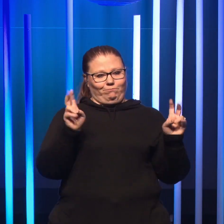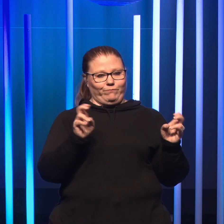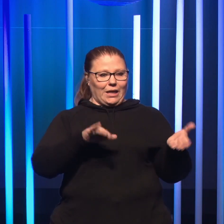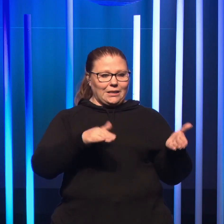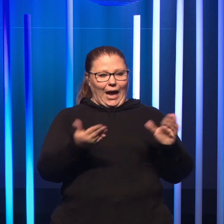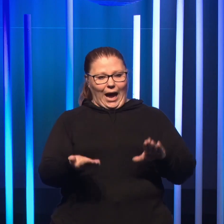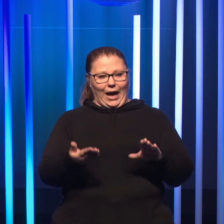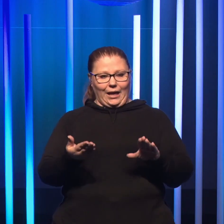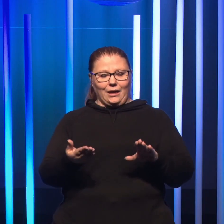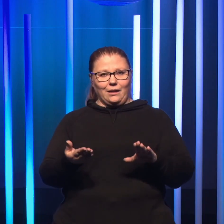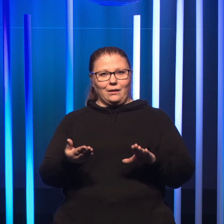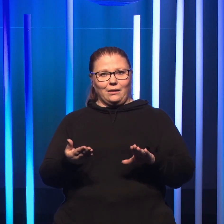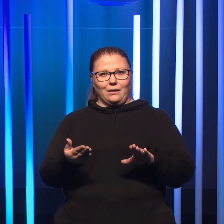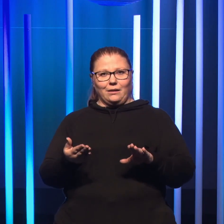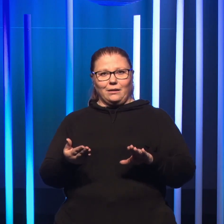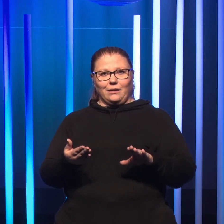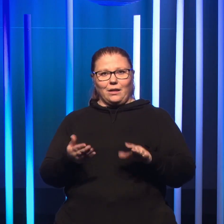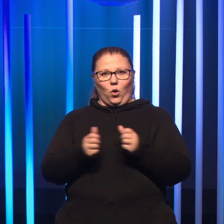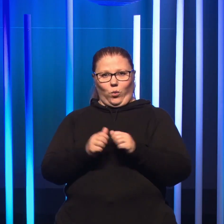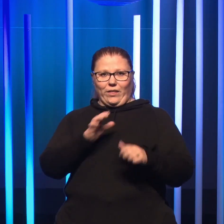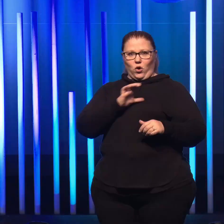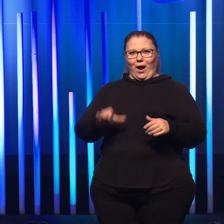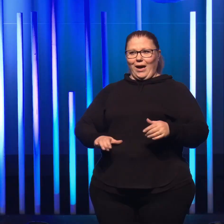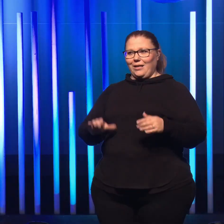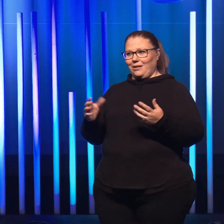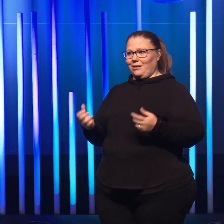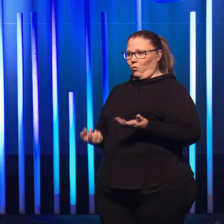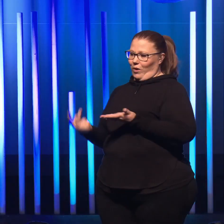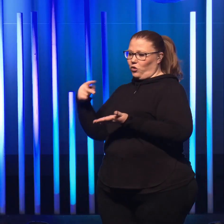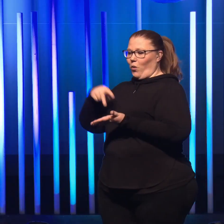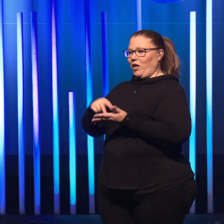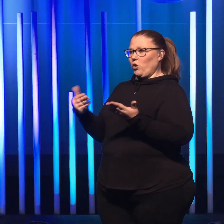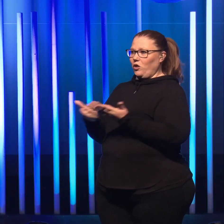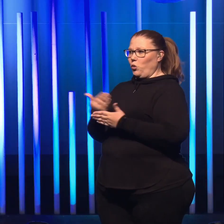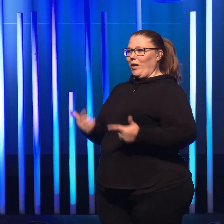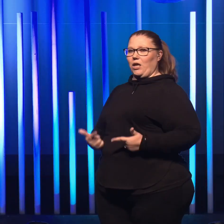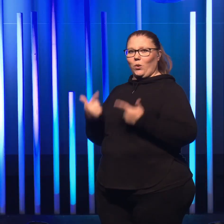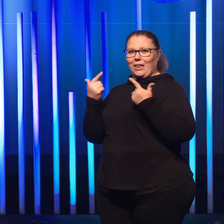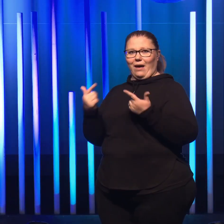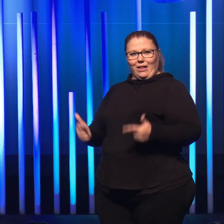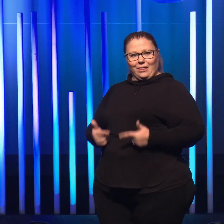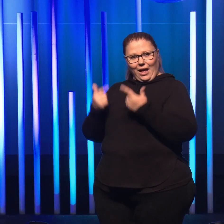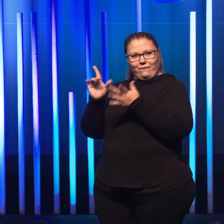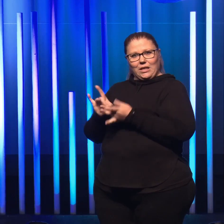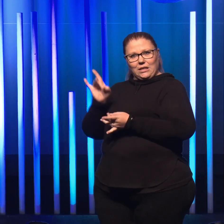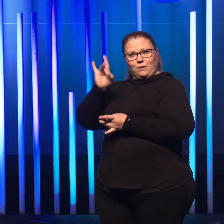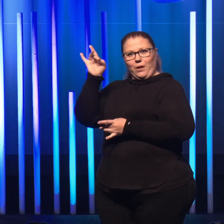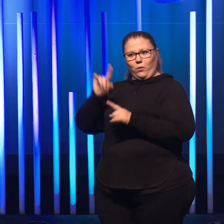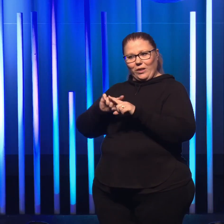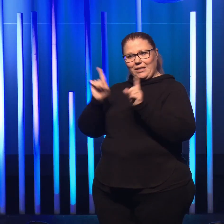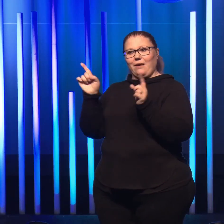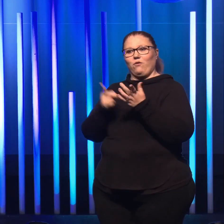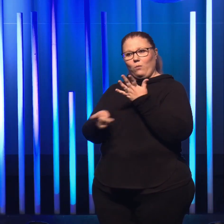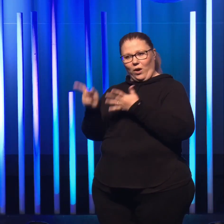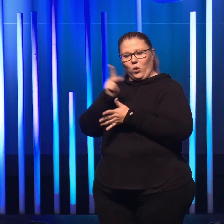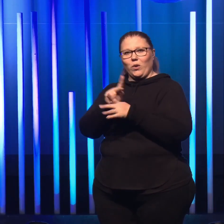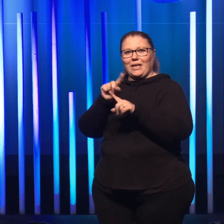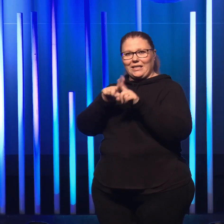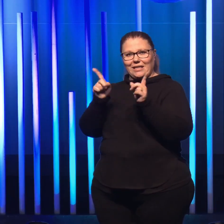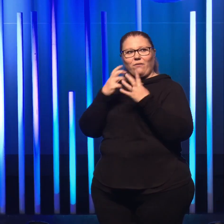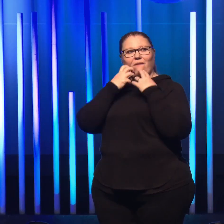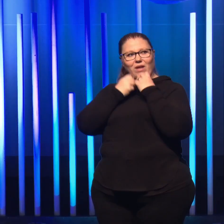to my old self, and I'm being resurrected into a new life. This life in the Spirit, this life with different priorities and different